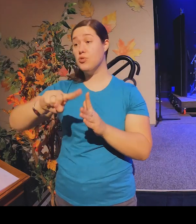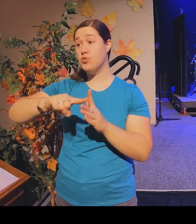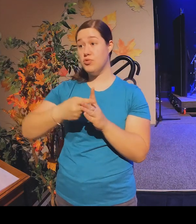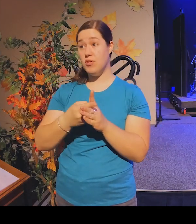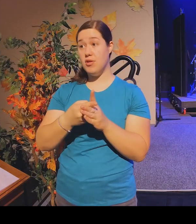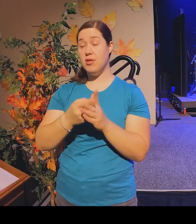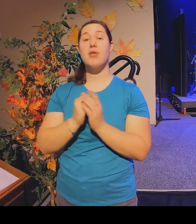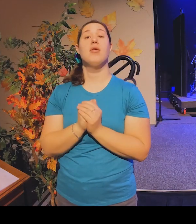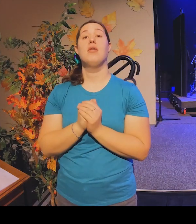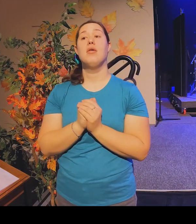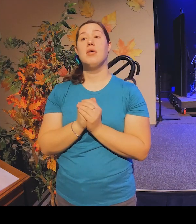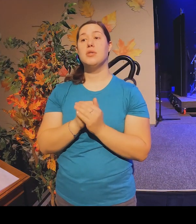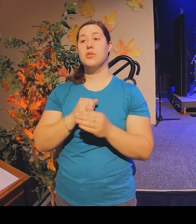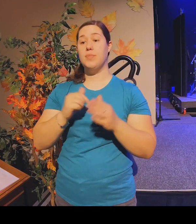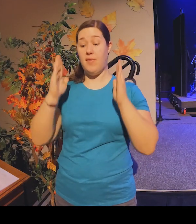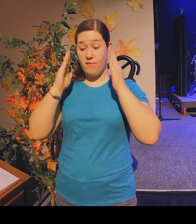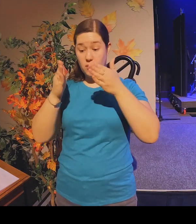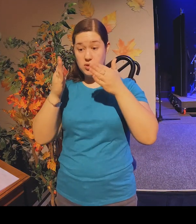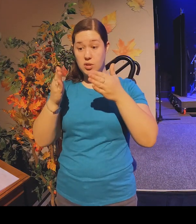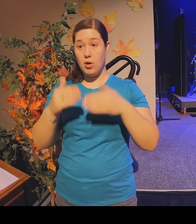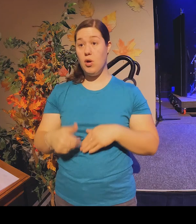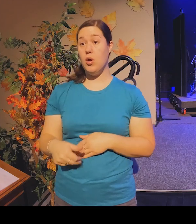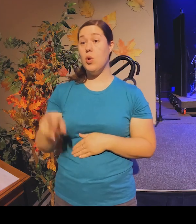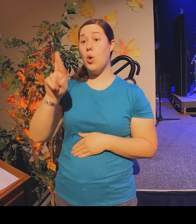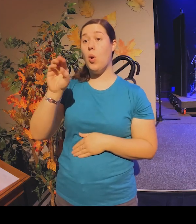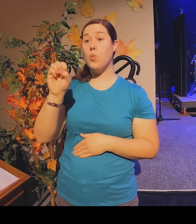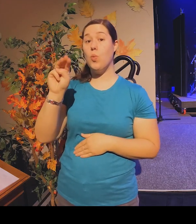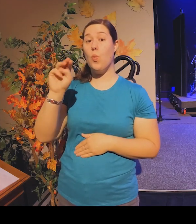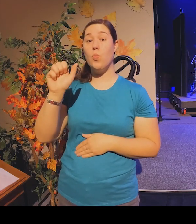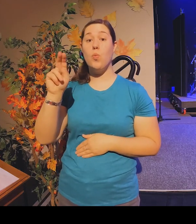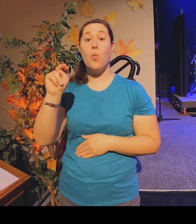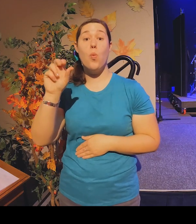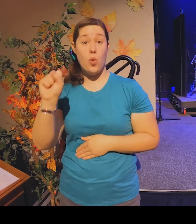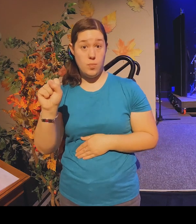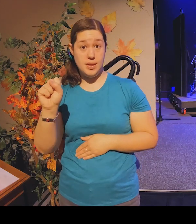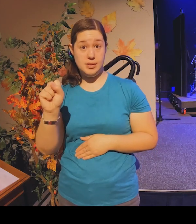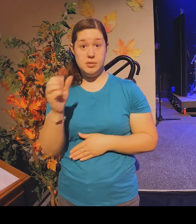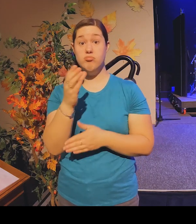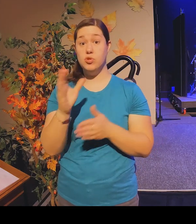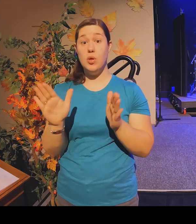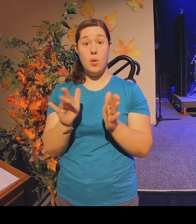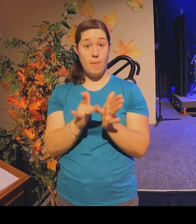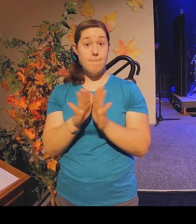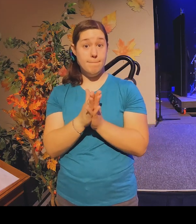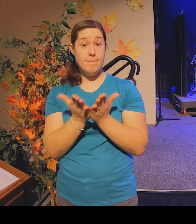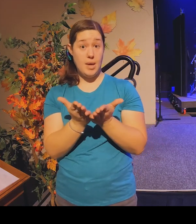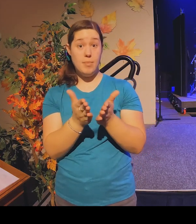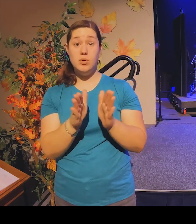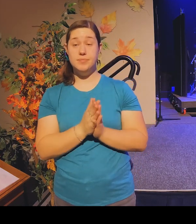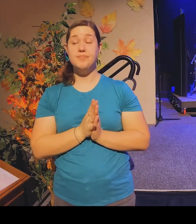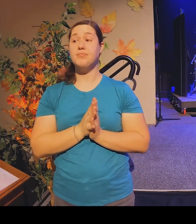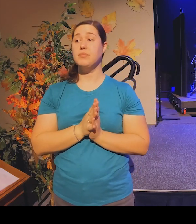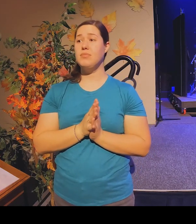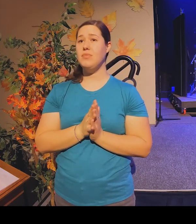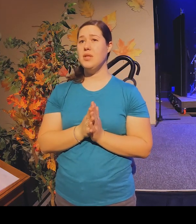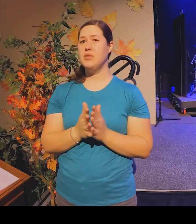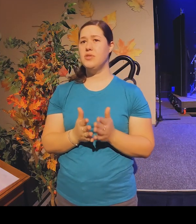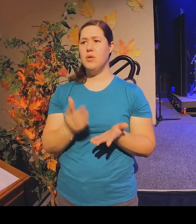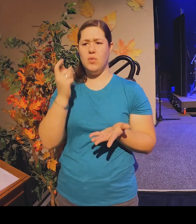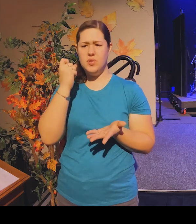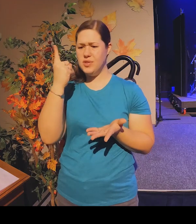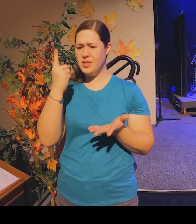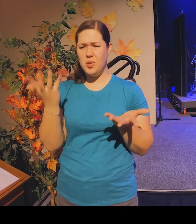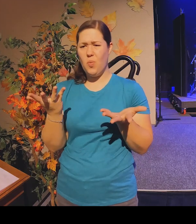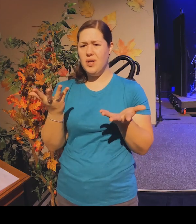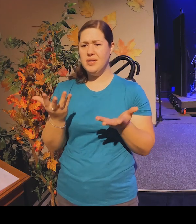still very full and deep, powerful way to be involved in what is Romans mean for us here in this time. We also have some great